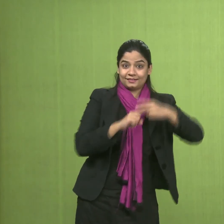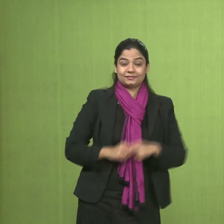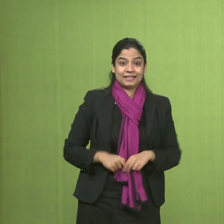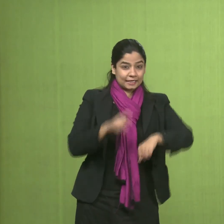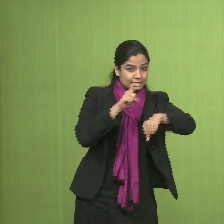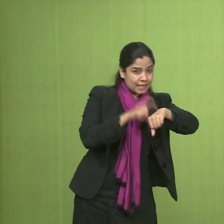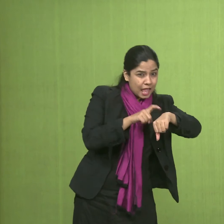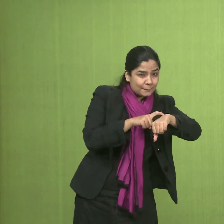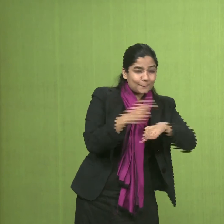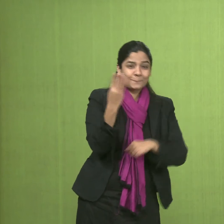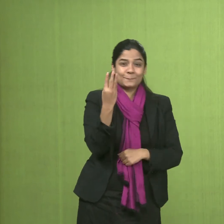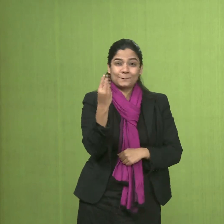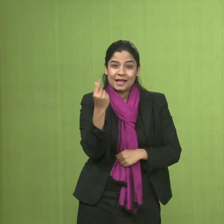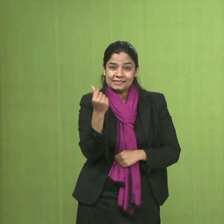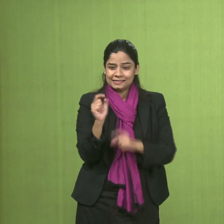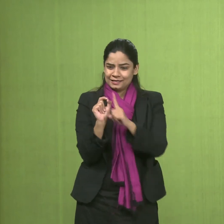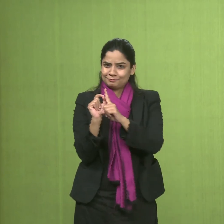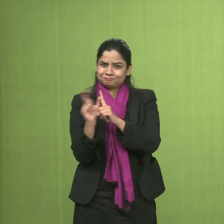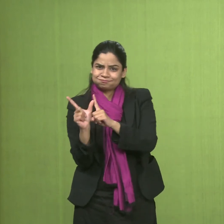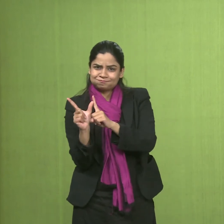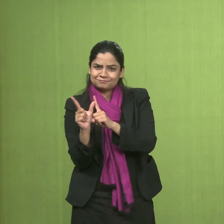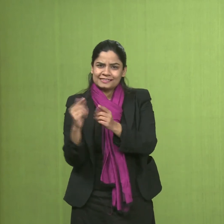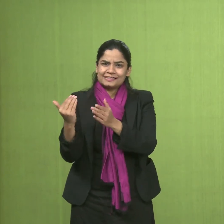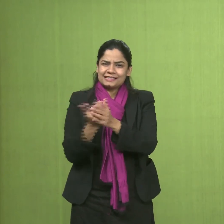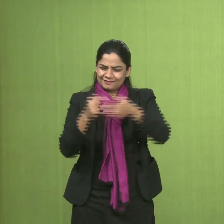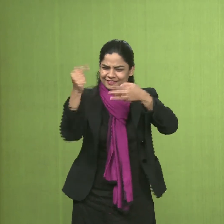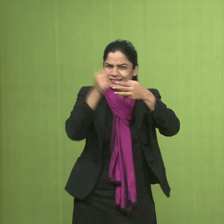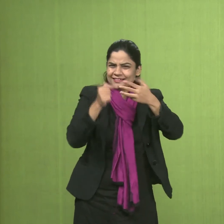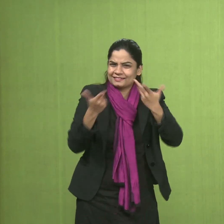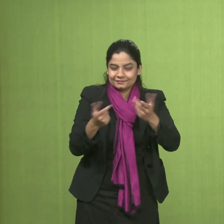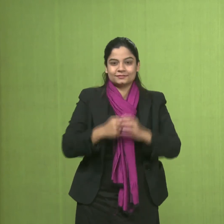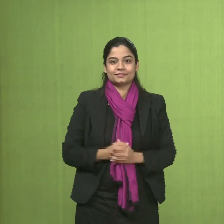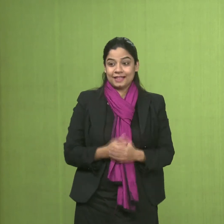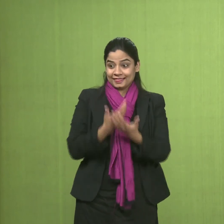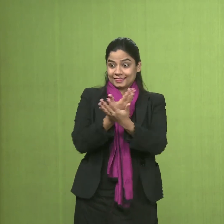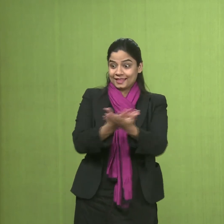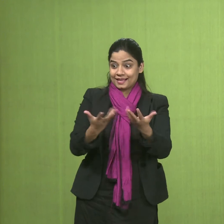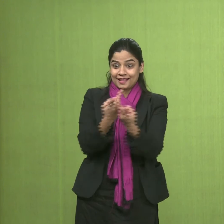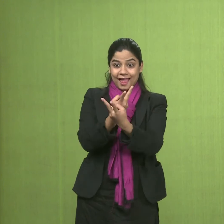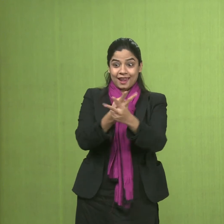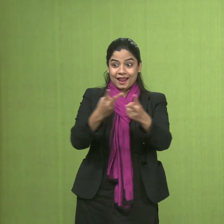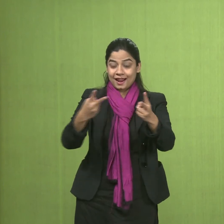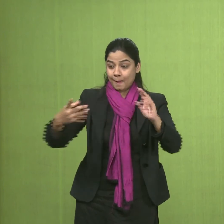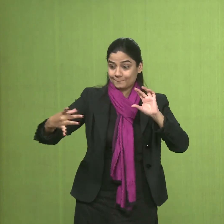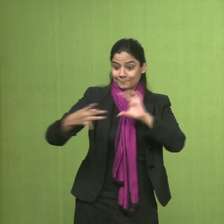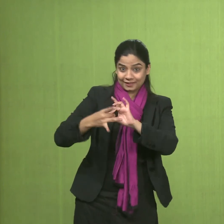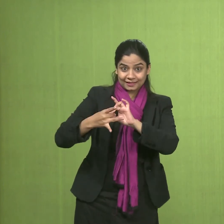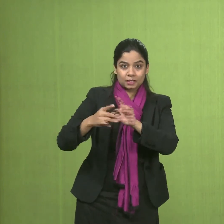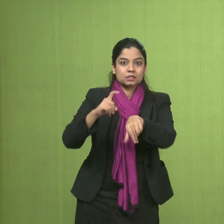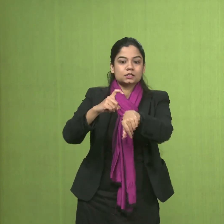Second thing, time, money and energy saving products. We should always buy things that are time and energy